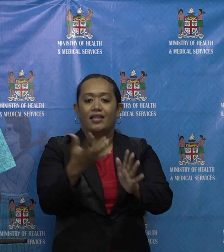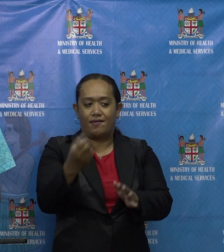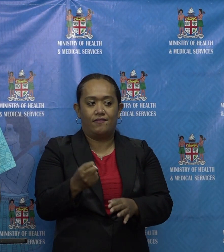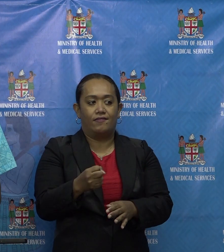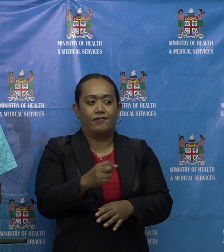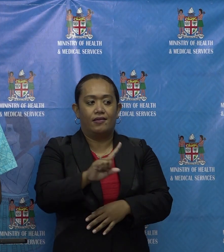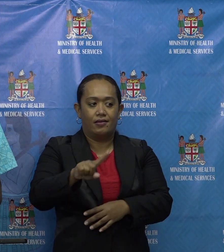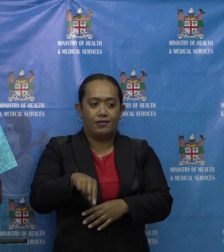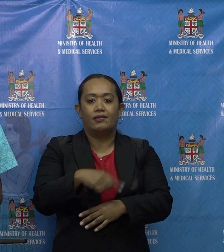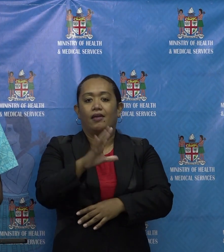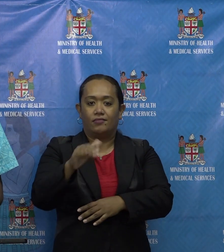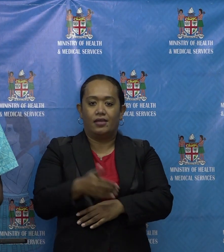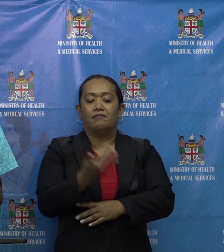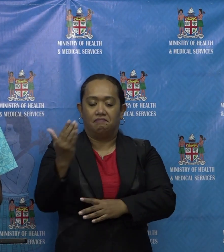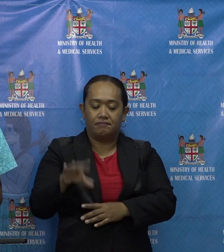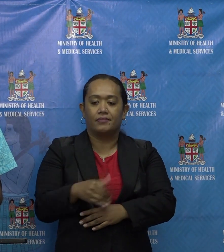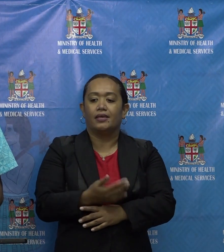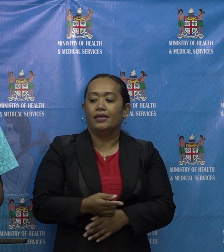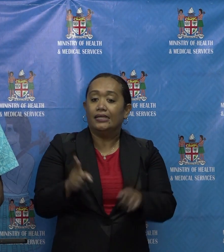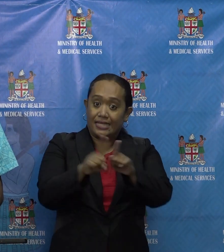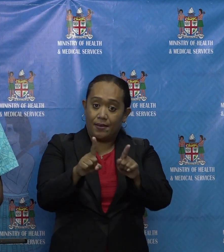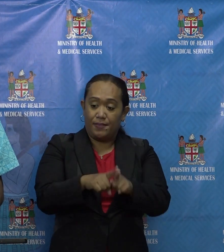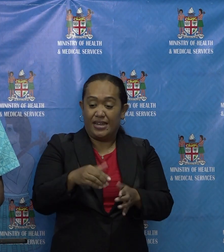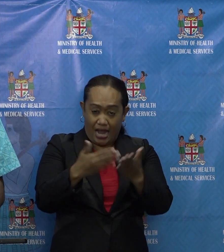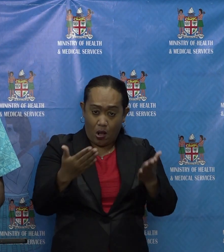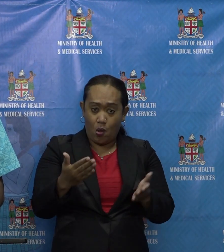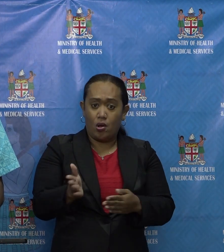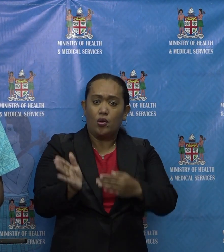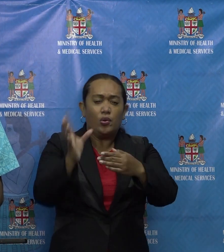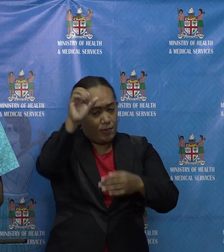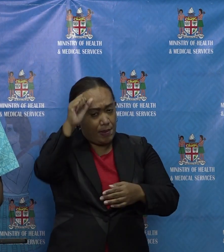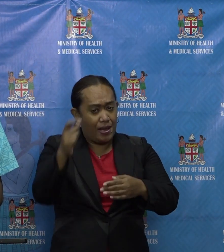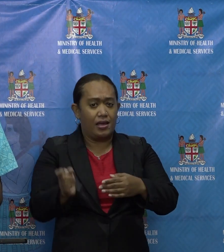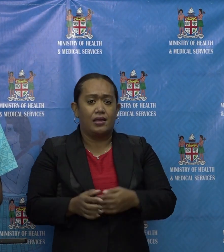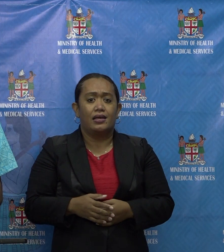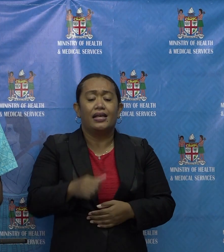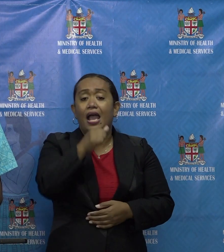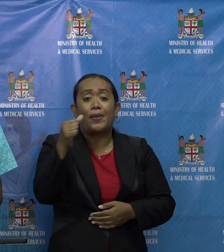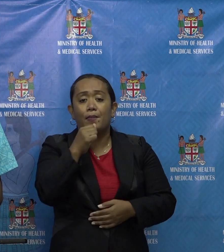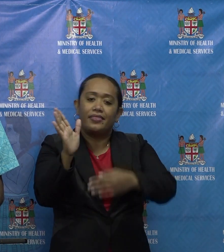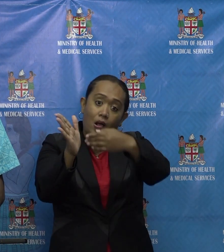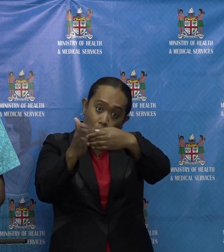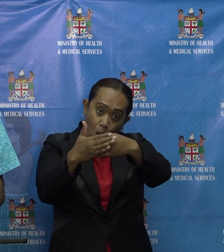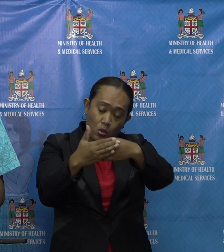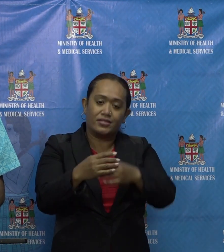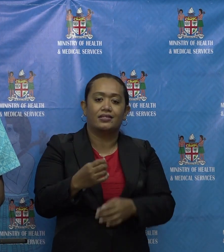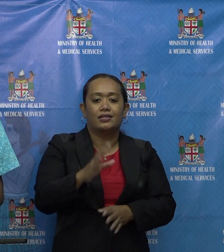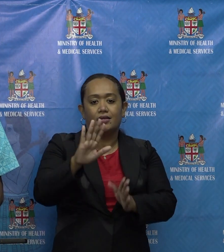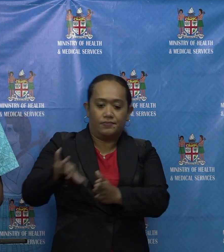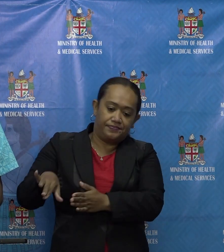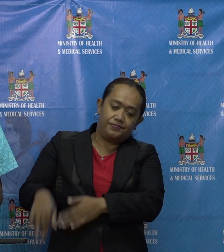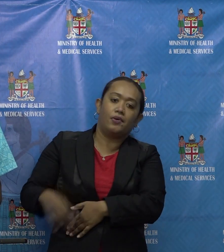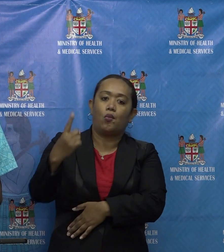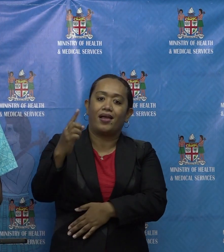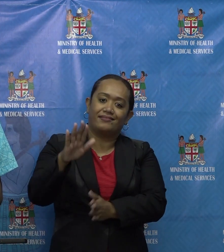stationary clinic continues to operate, down by 1 because of the closure of the one at Kamikamita Health Centre, but they still did a lot